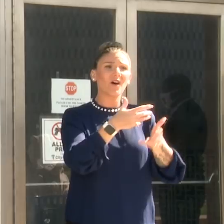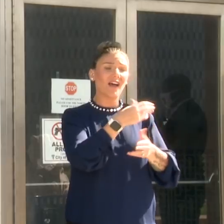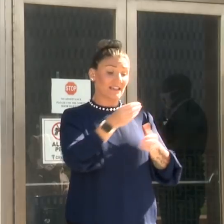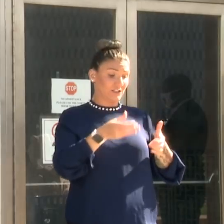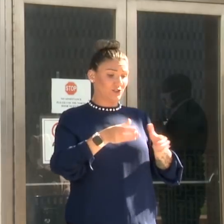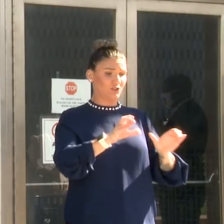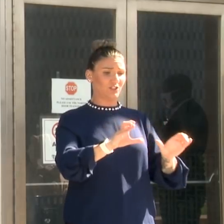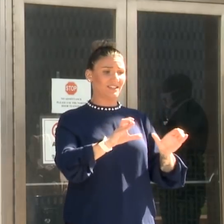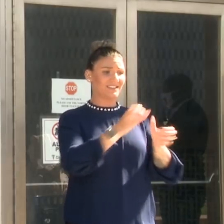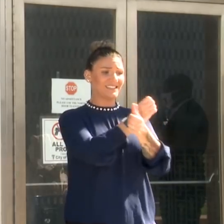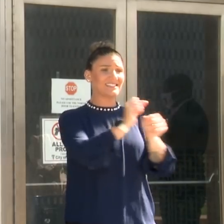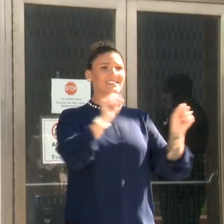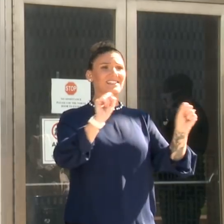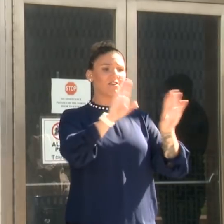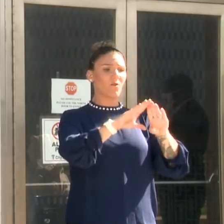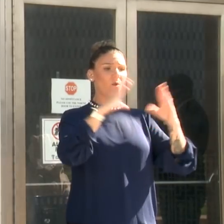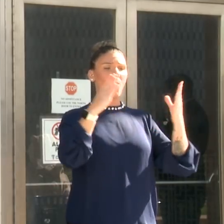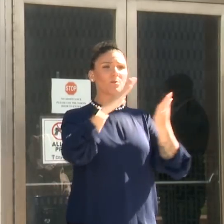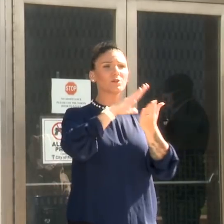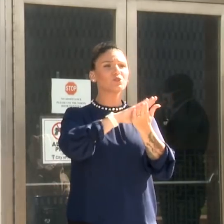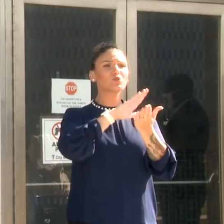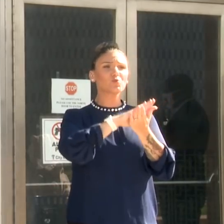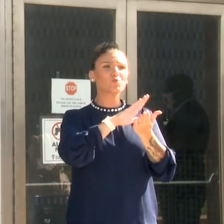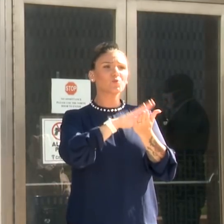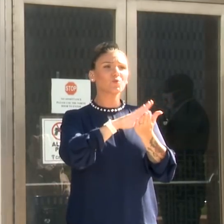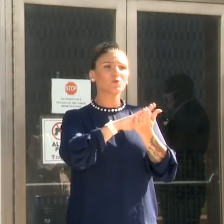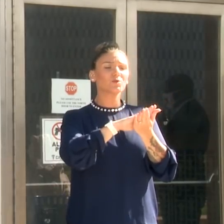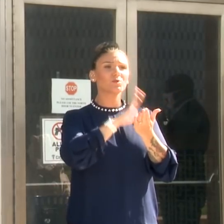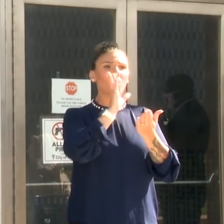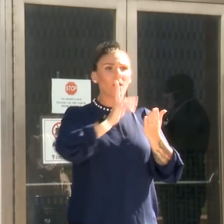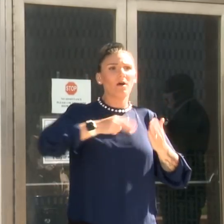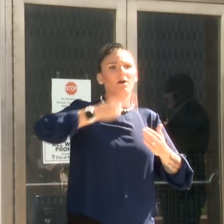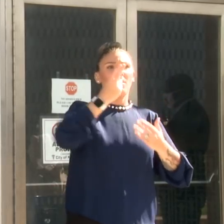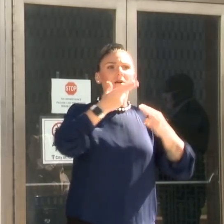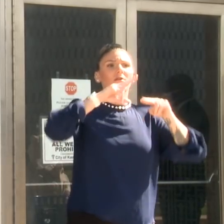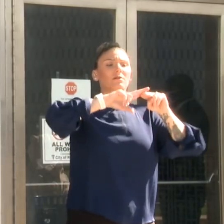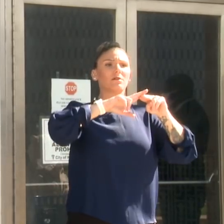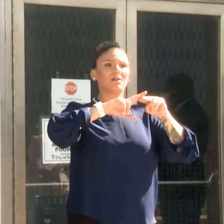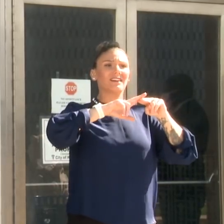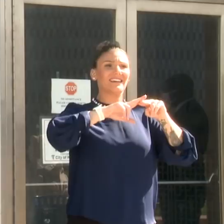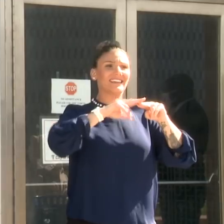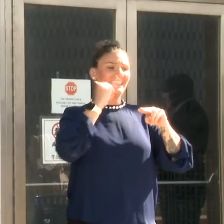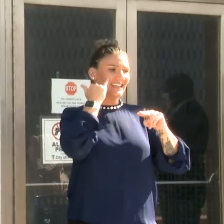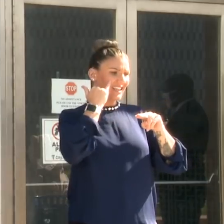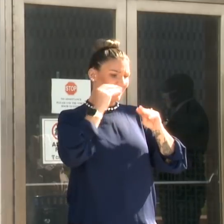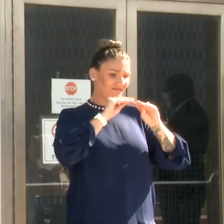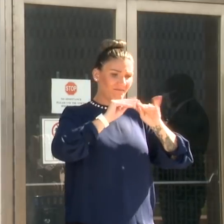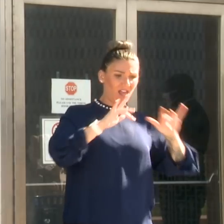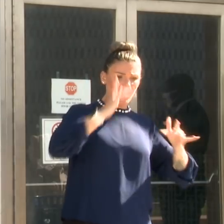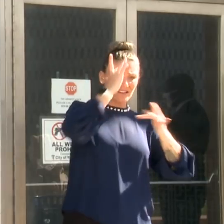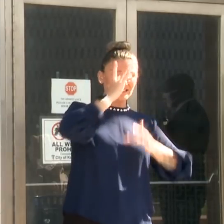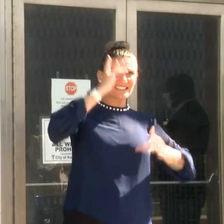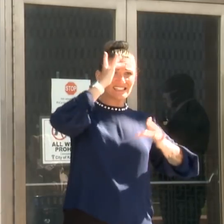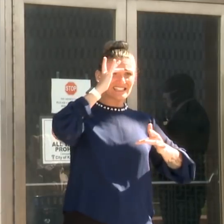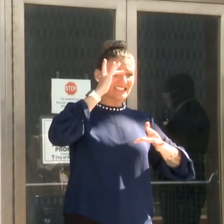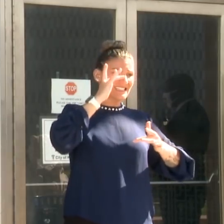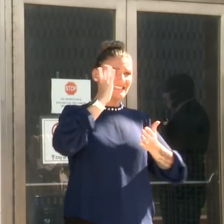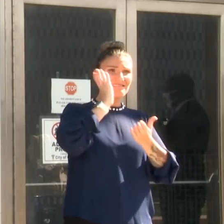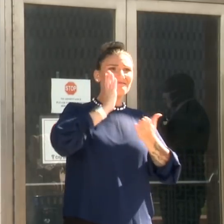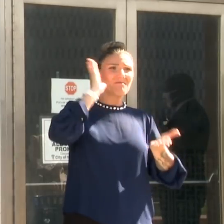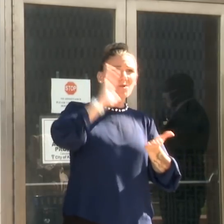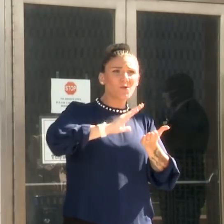we can safely reopen schools goes way up. If we can keep the prevalence of the disease down in our